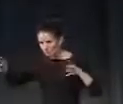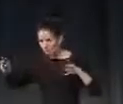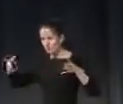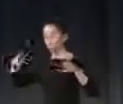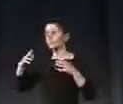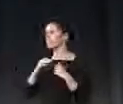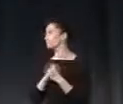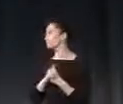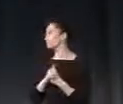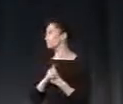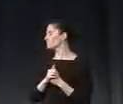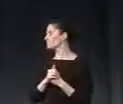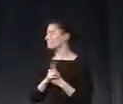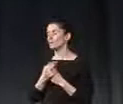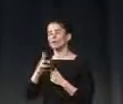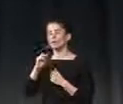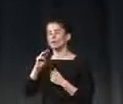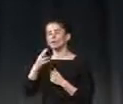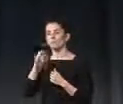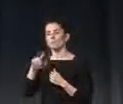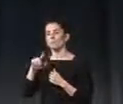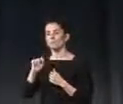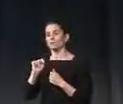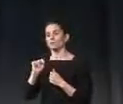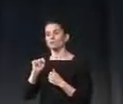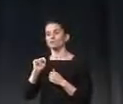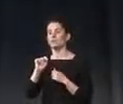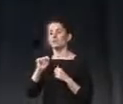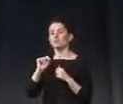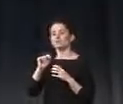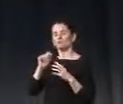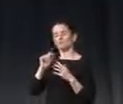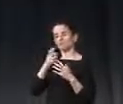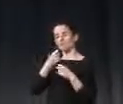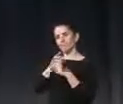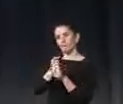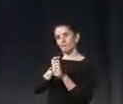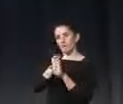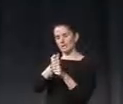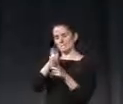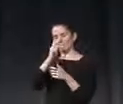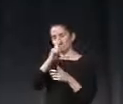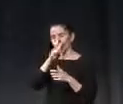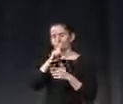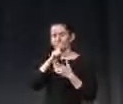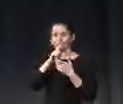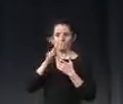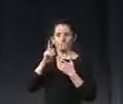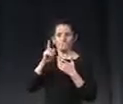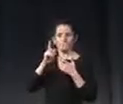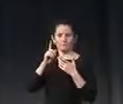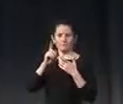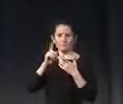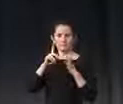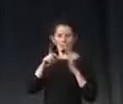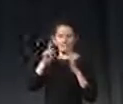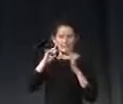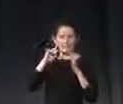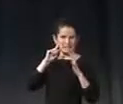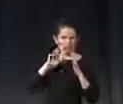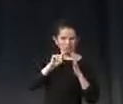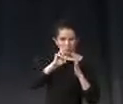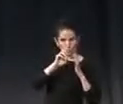sound. Helmholtz synthesized vowel tones by coupling a series of tuning forks to resonators, metal flasks or